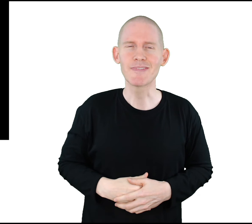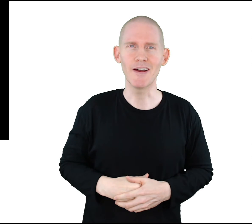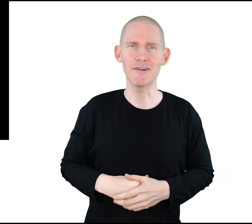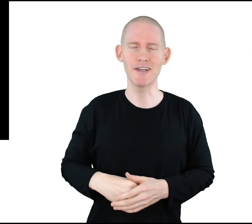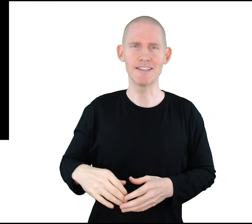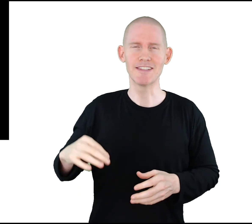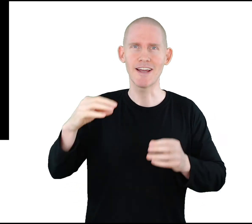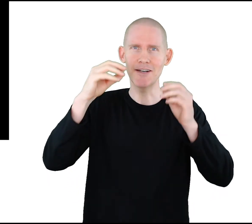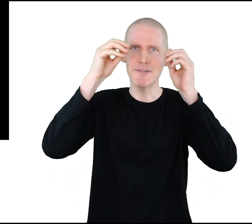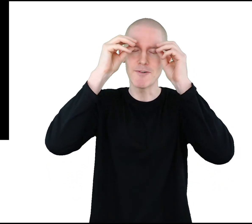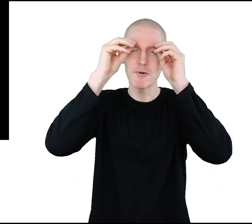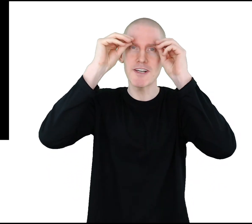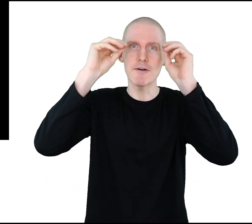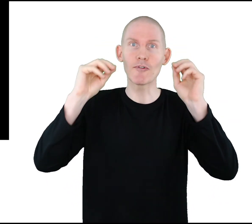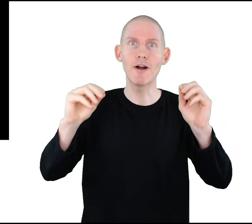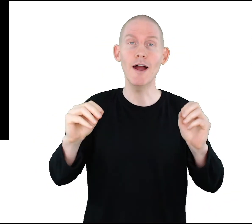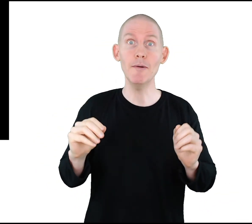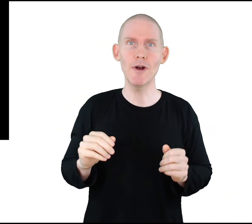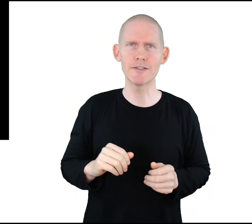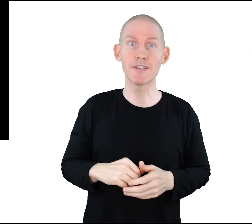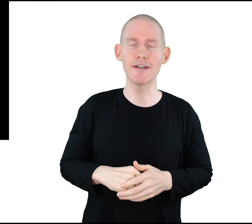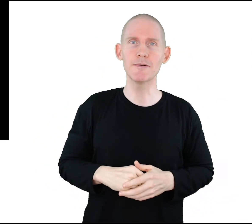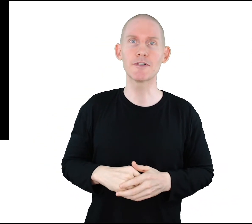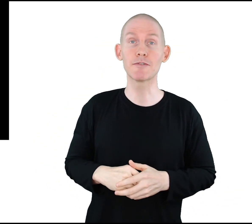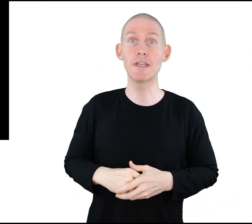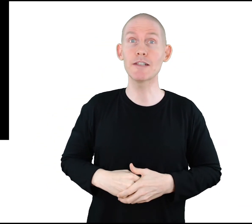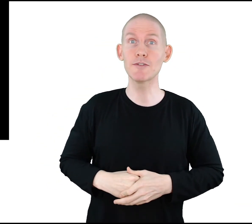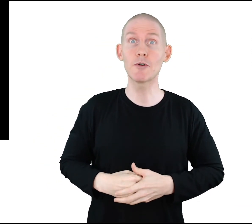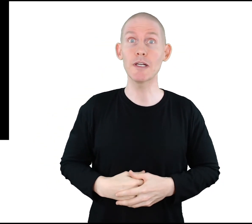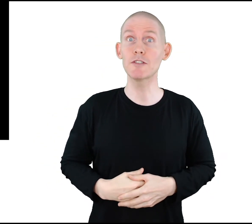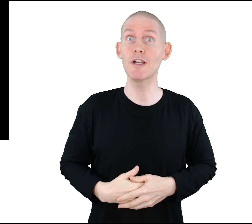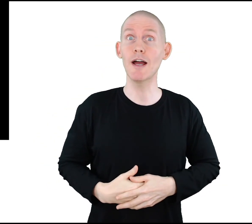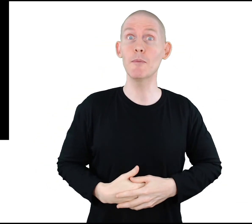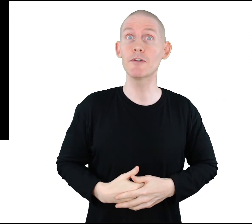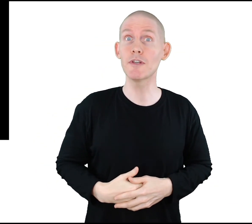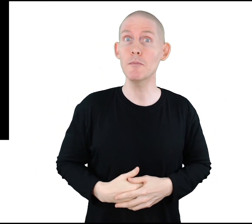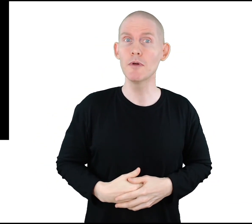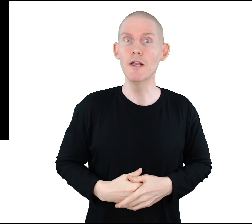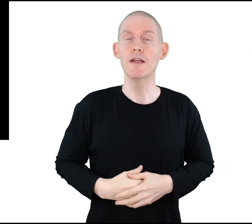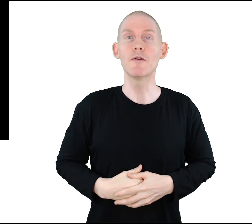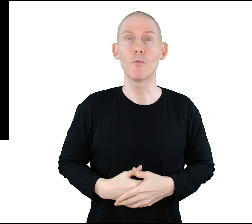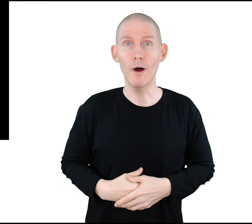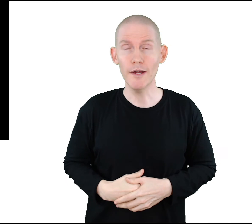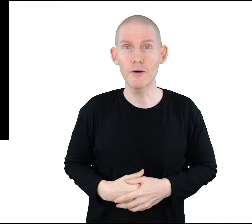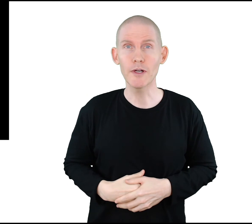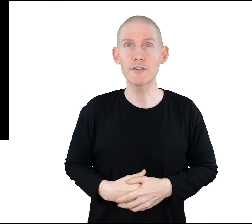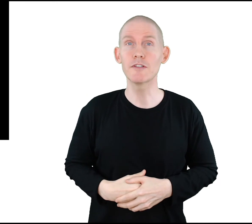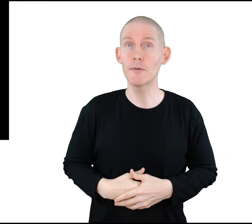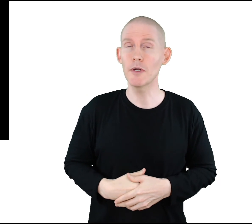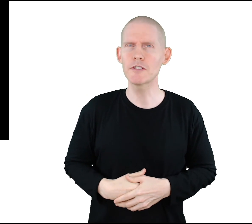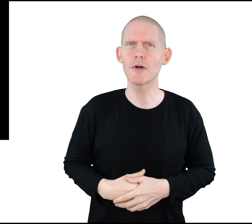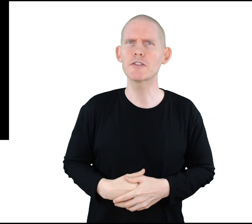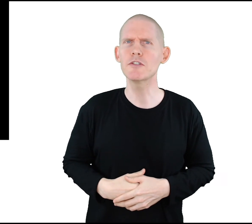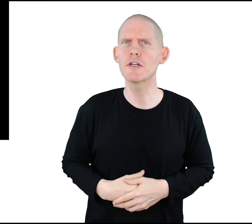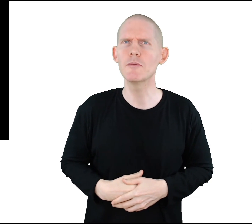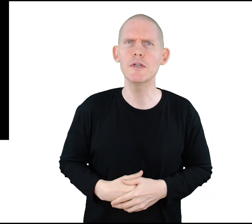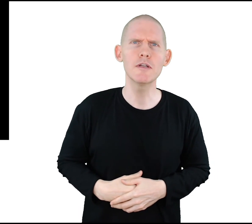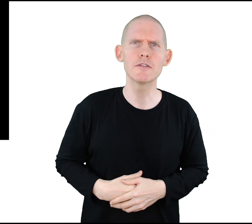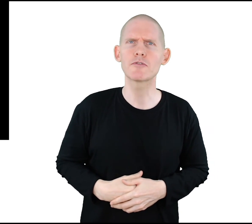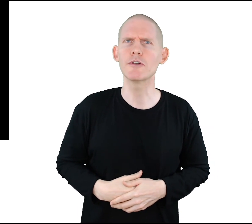All right. Kind of a workout for our eyebrows there because of the yes/no question, eyebrows up. Why question, WH question, you're going to be scrunching